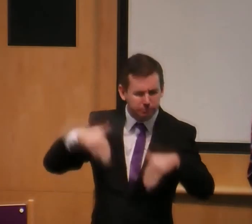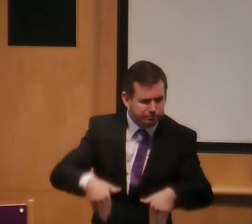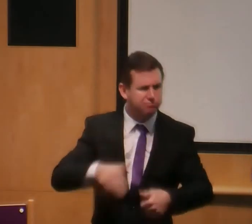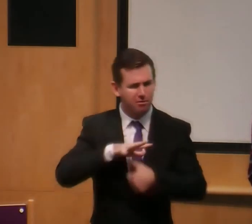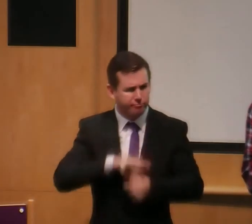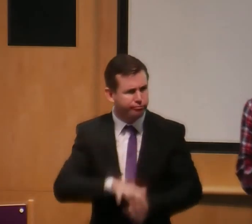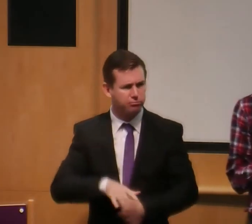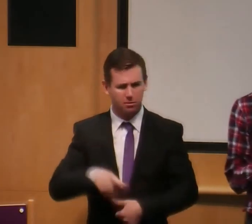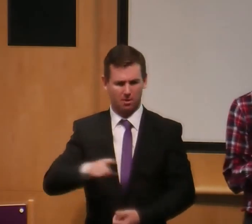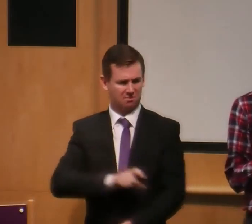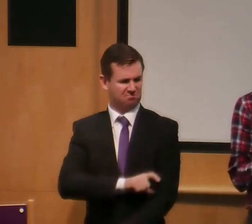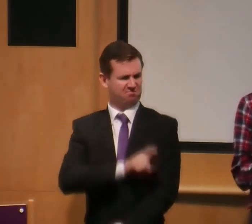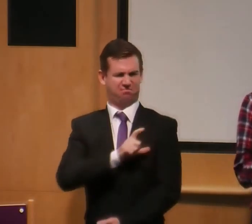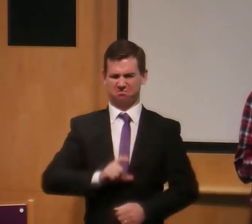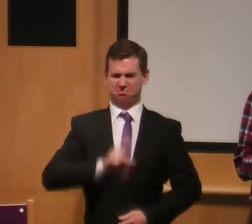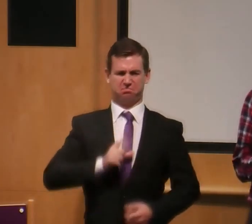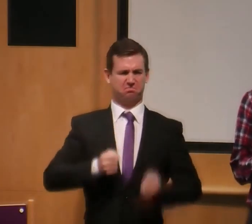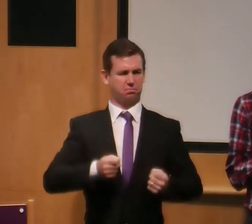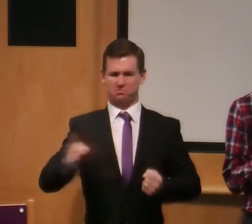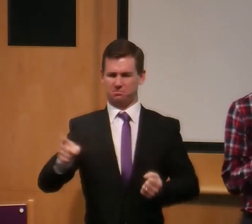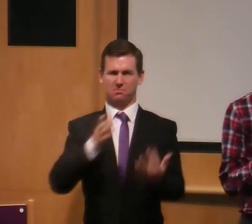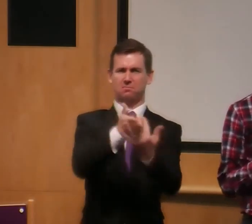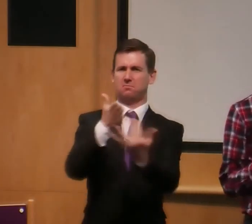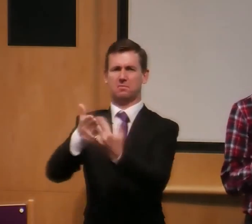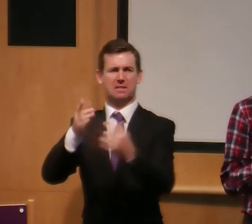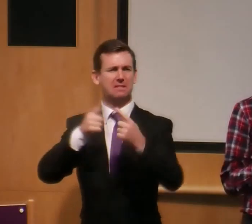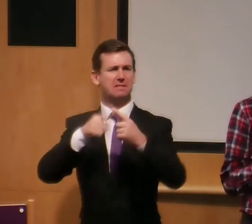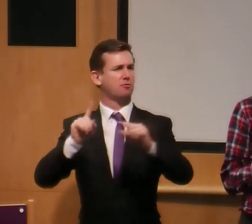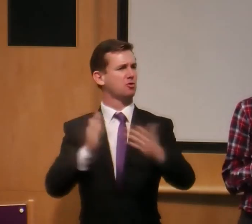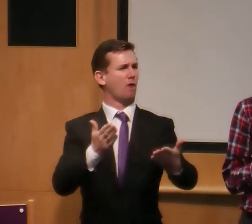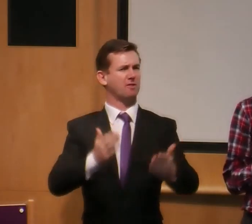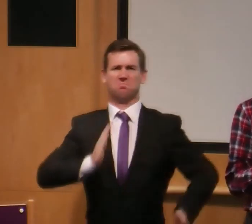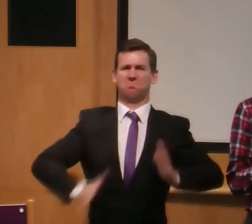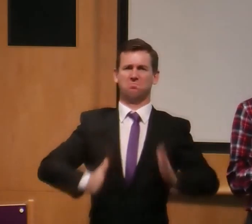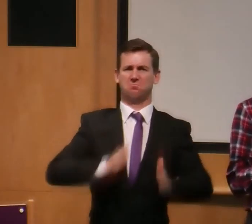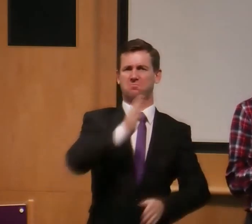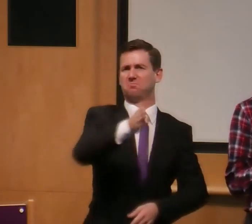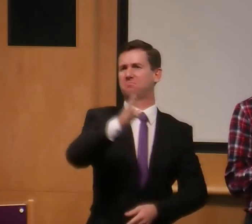more effectively through having this support was very clear to me